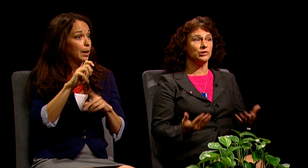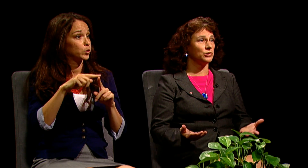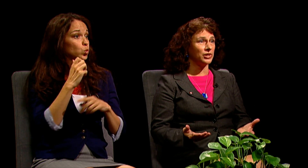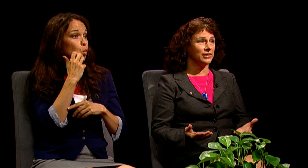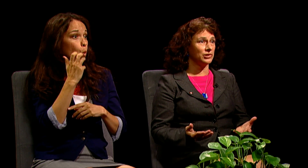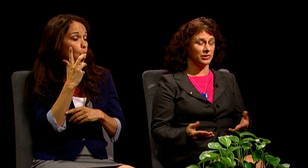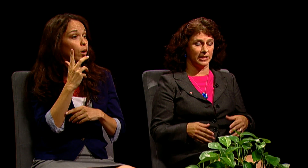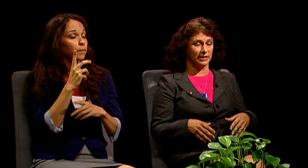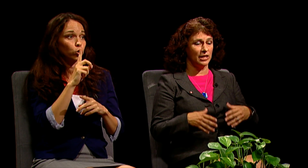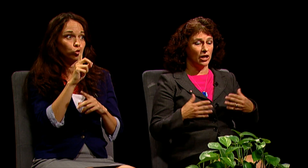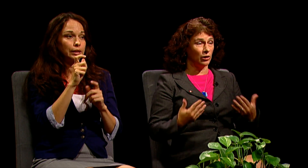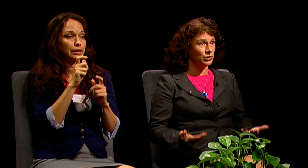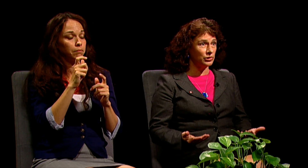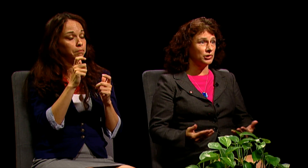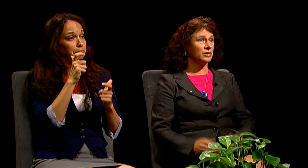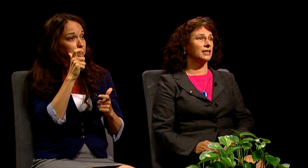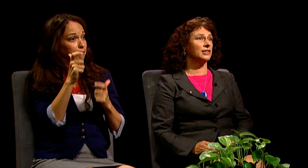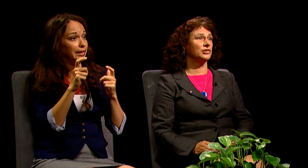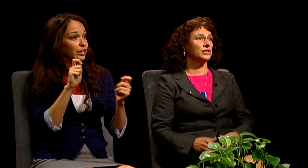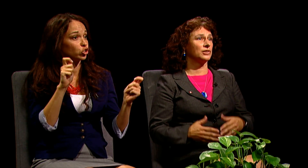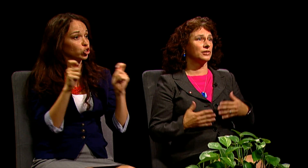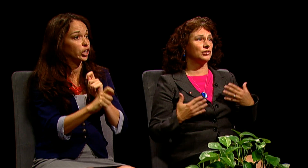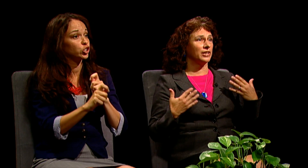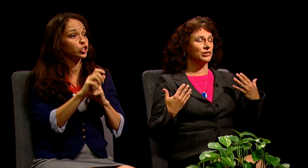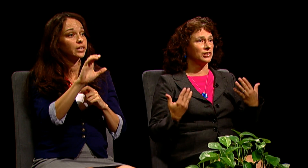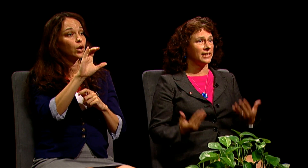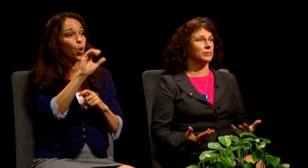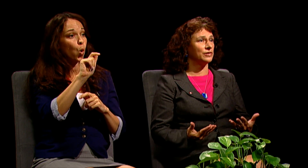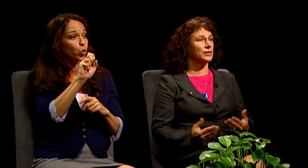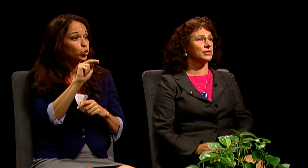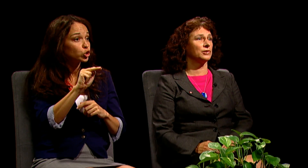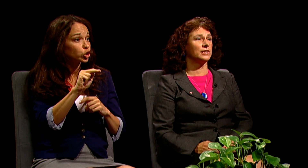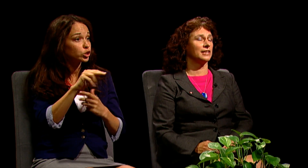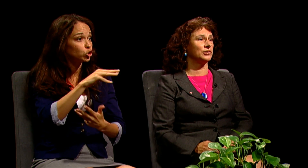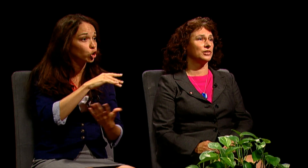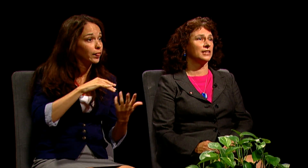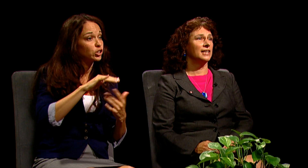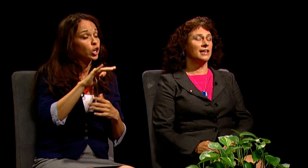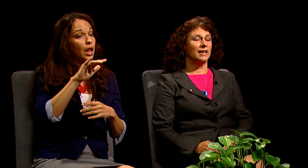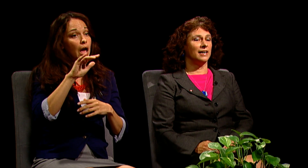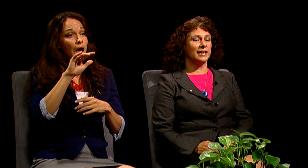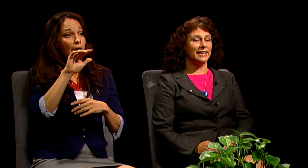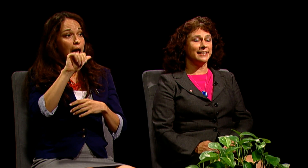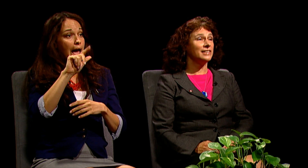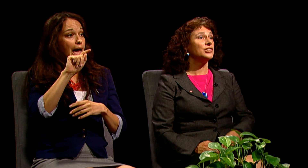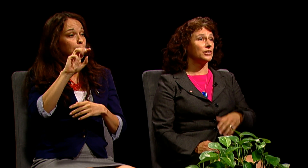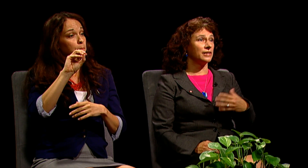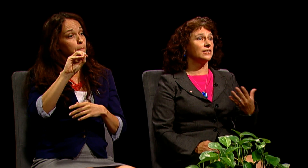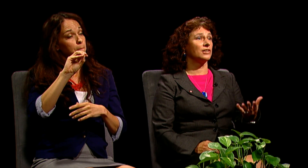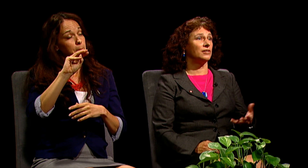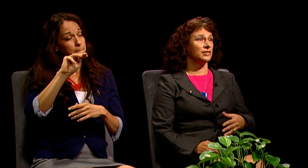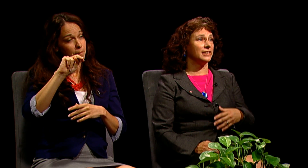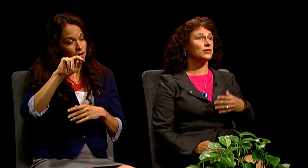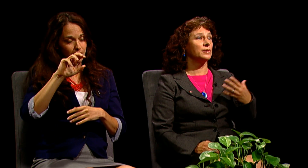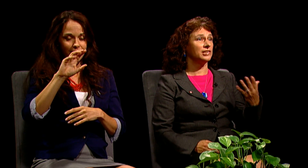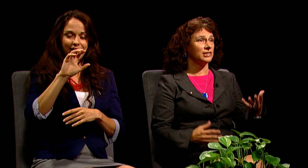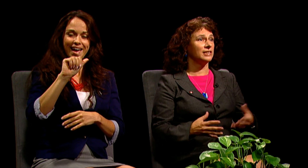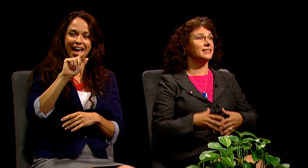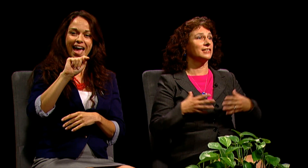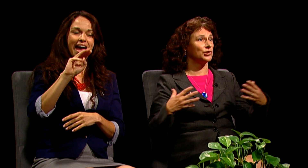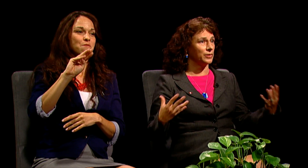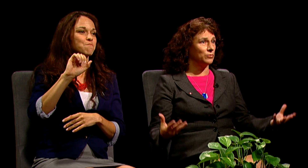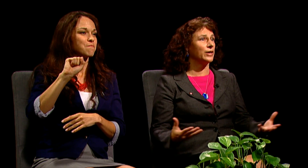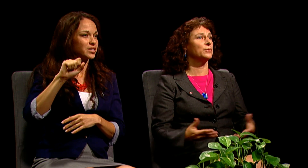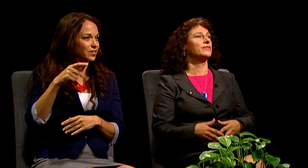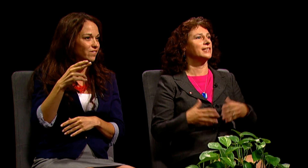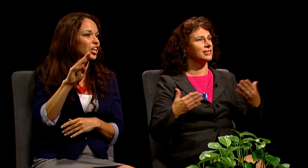causing major changes in ocean circulation. It's causing changes in atmospheric circulation. And it is starting to cause increases in